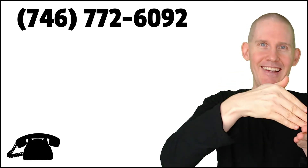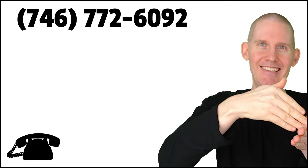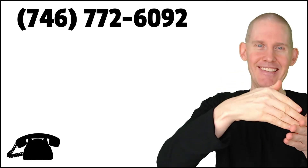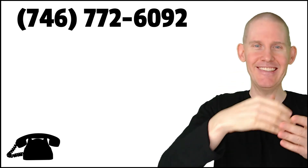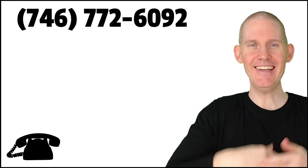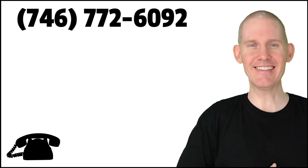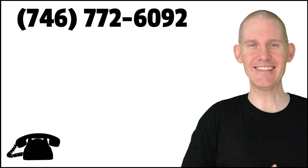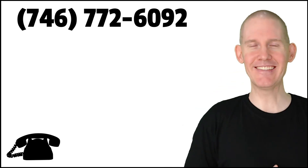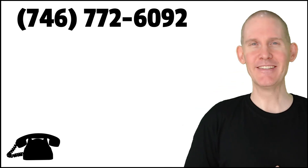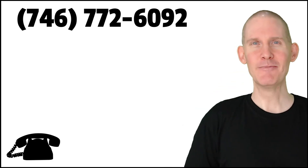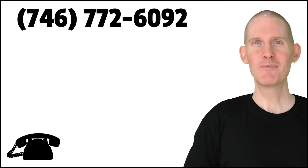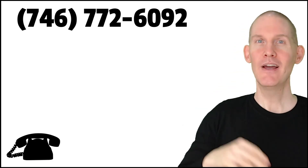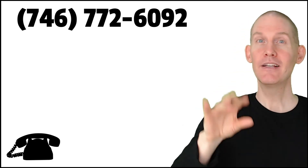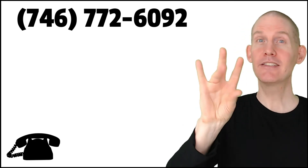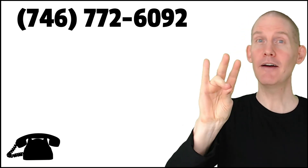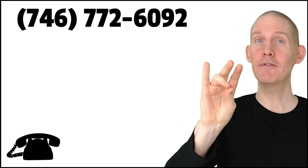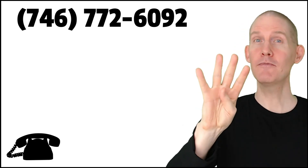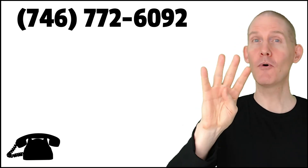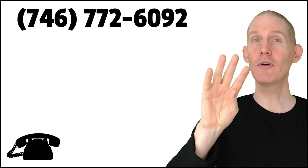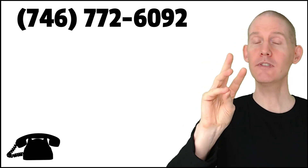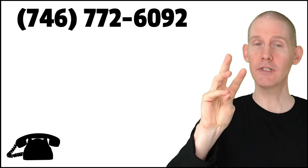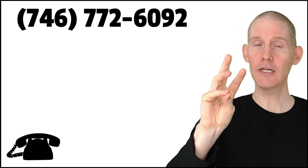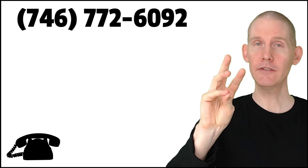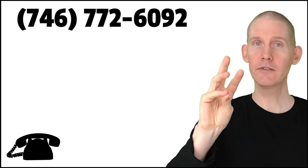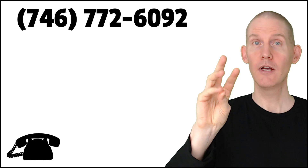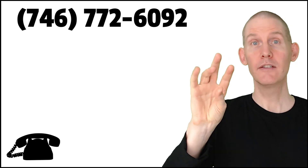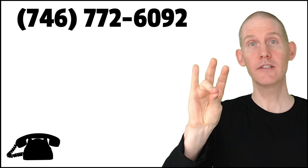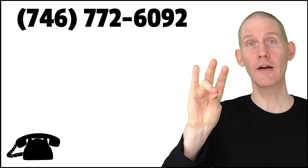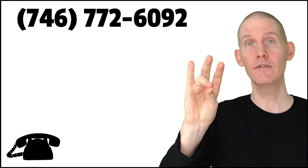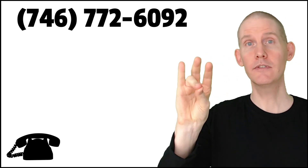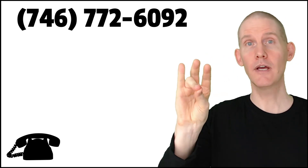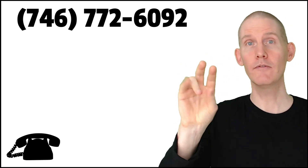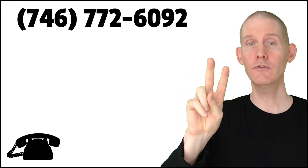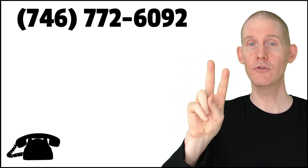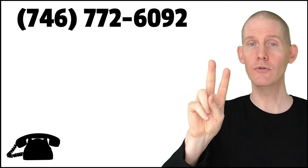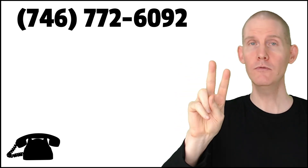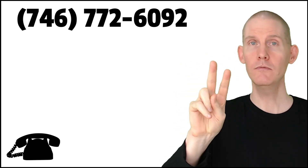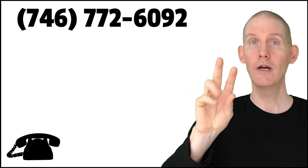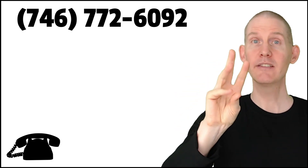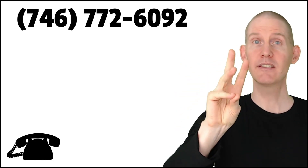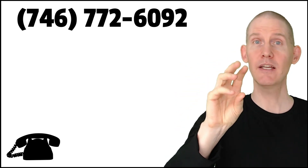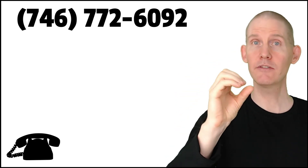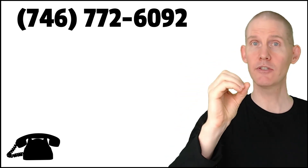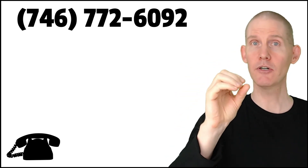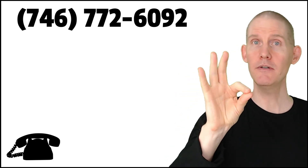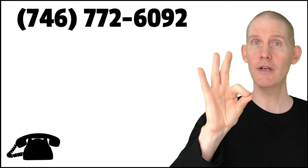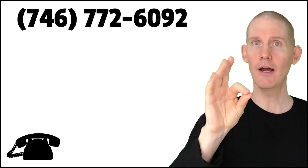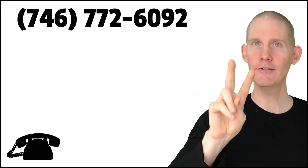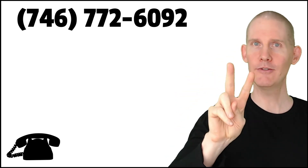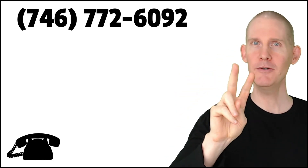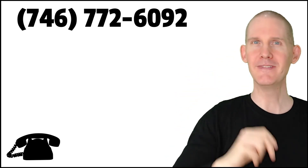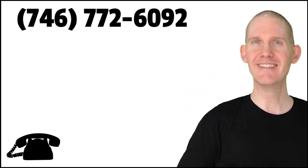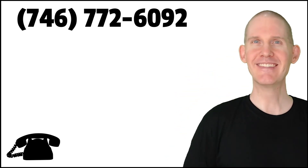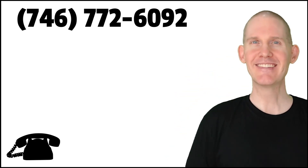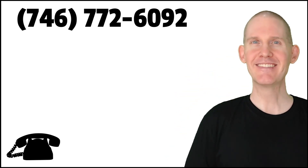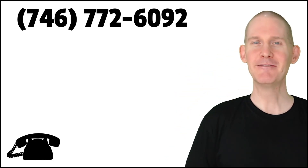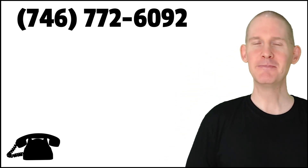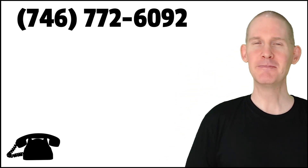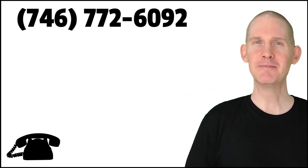Again, yes. 7, 4, 6, 7, 7, 2, 6, 0, 9, 2.